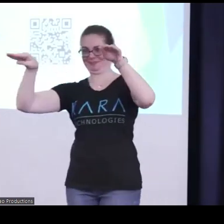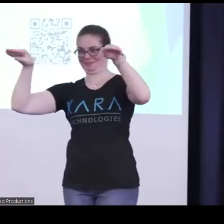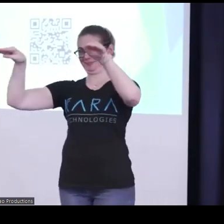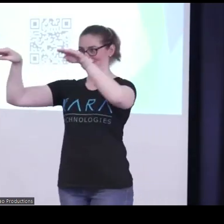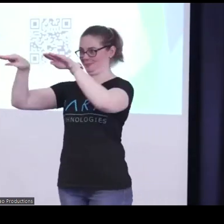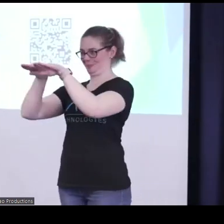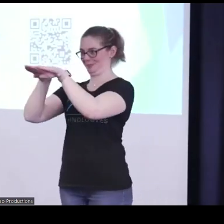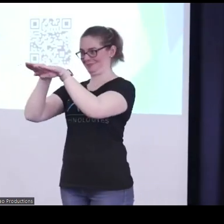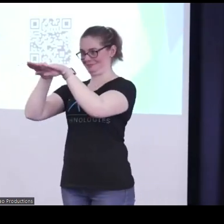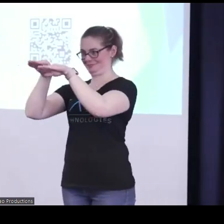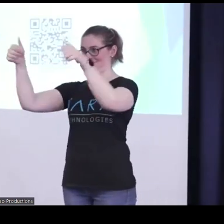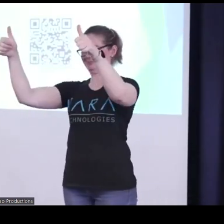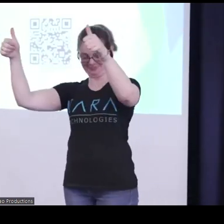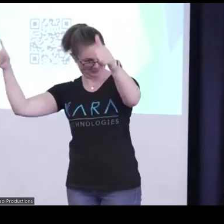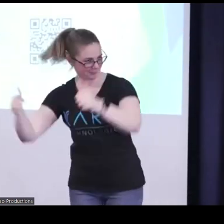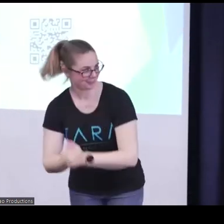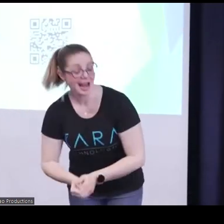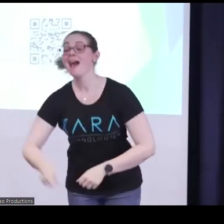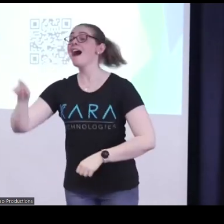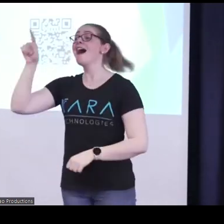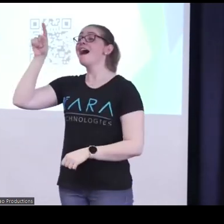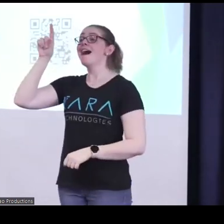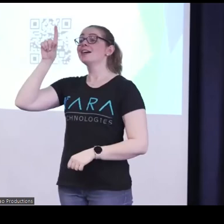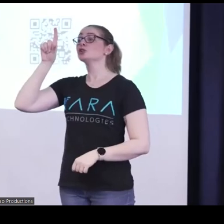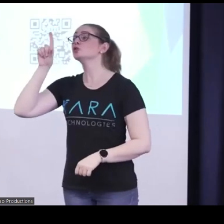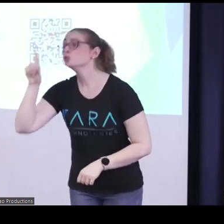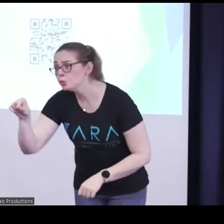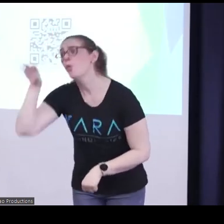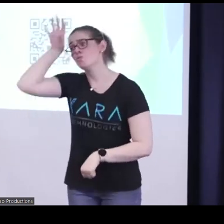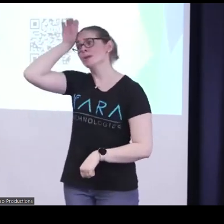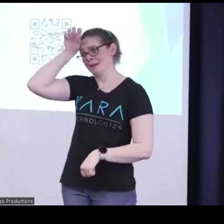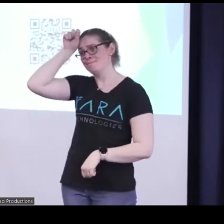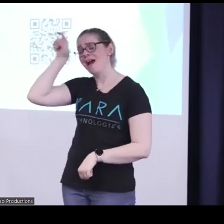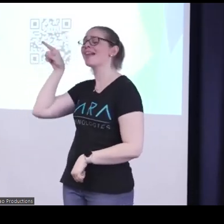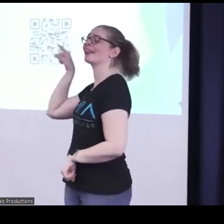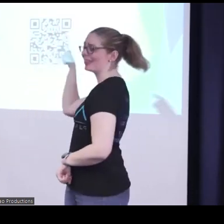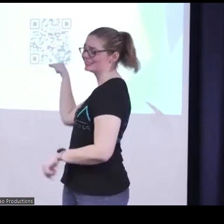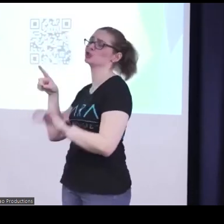Okay, me again. Get your attention back to the front.